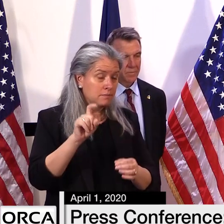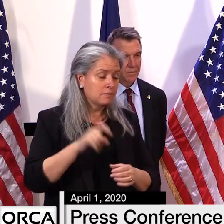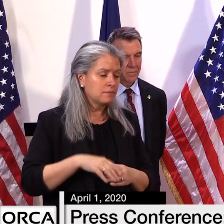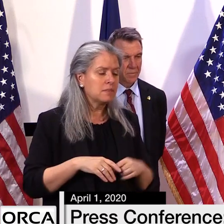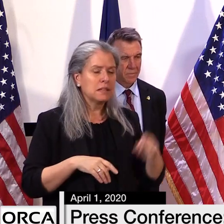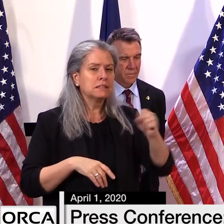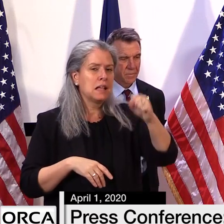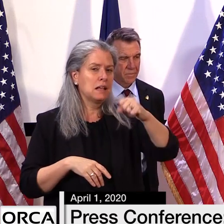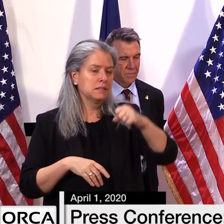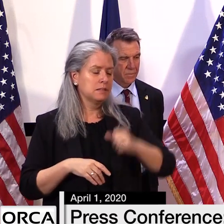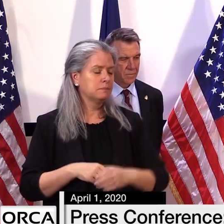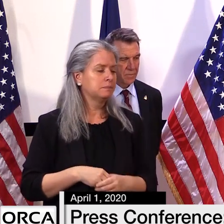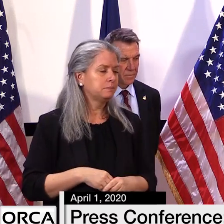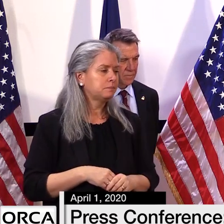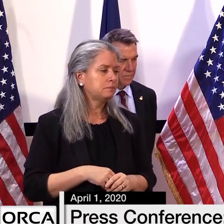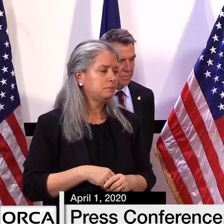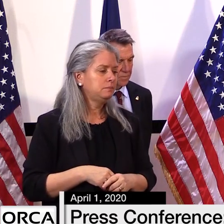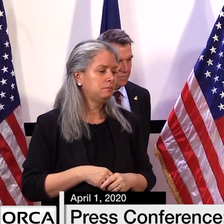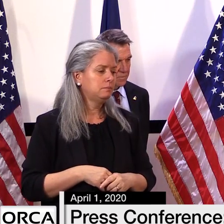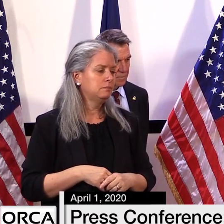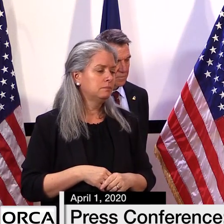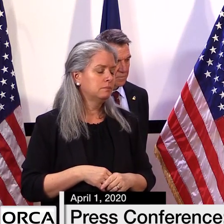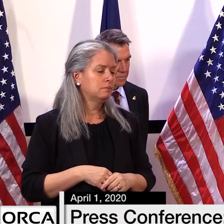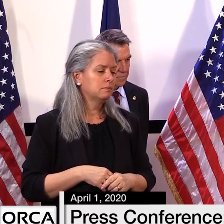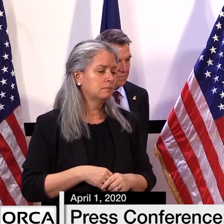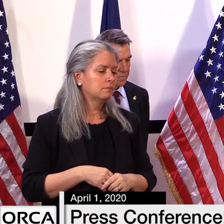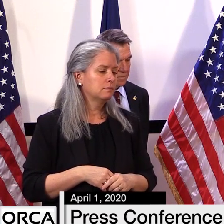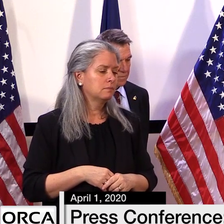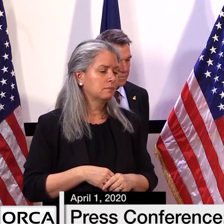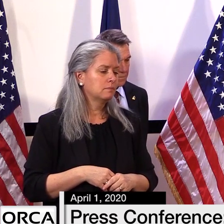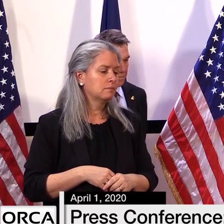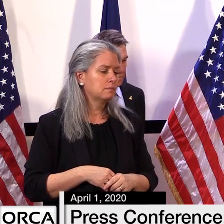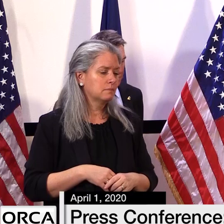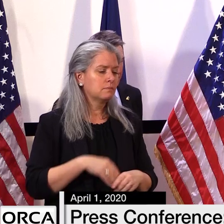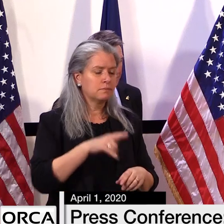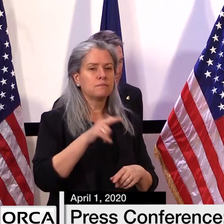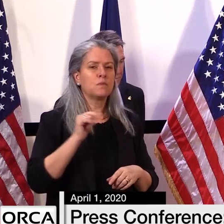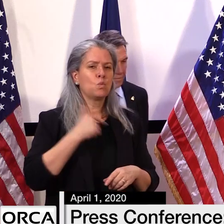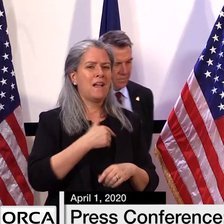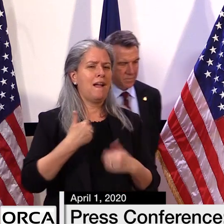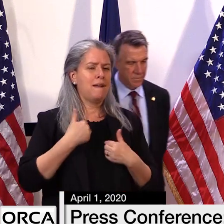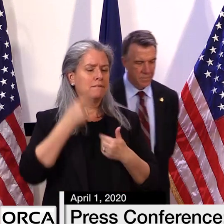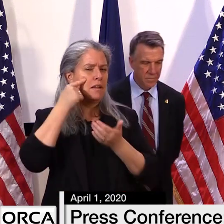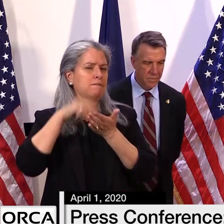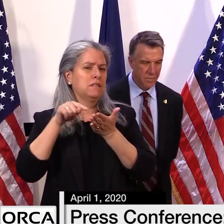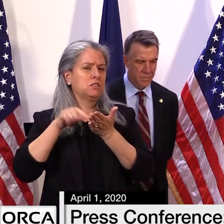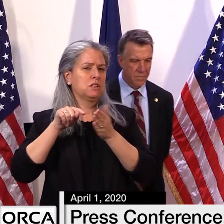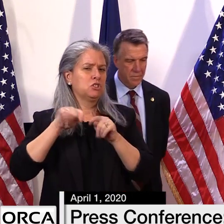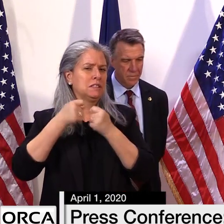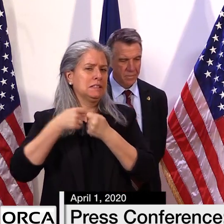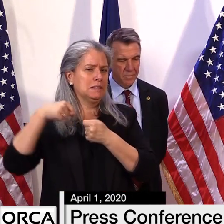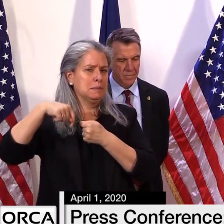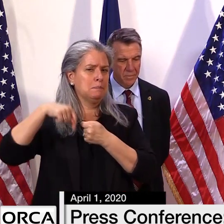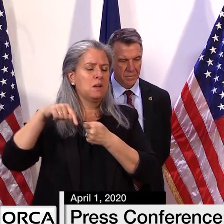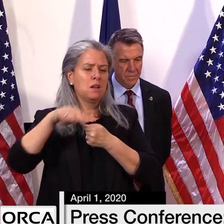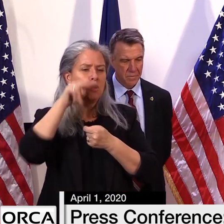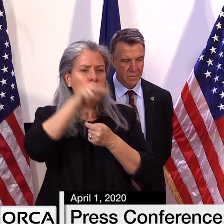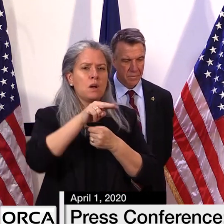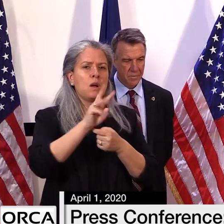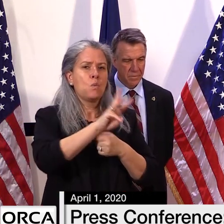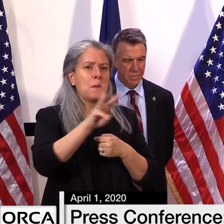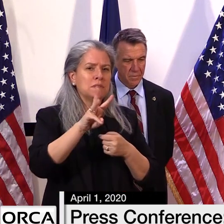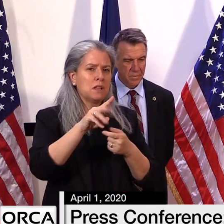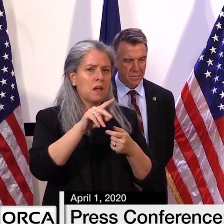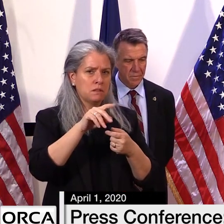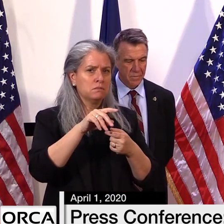I do, thank you. We have a digital investigations team that's looking at postings and